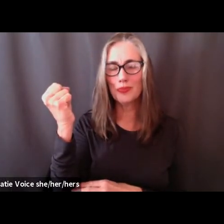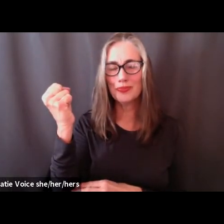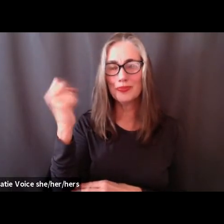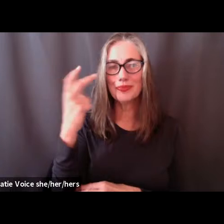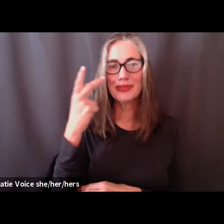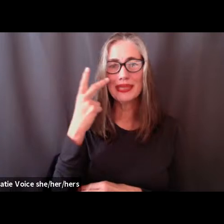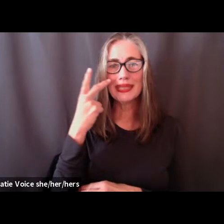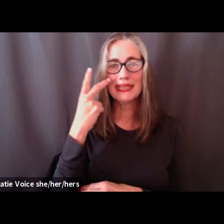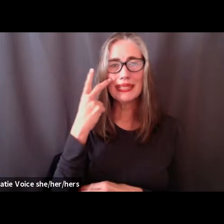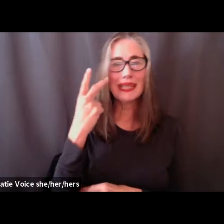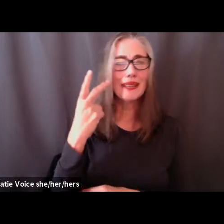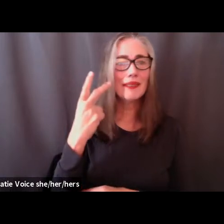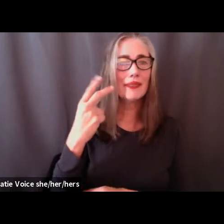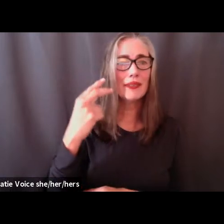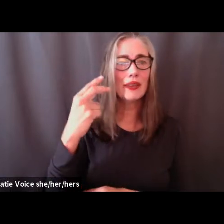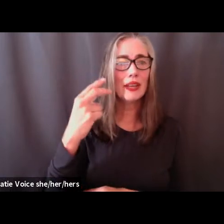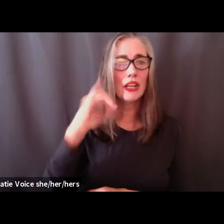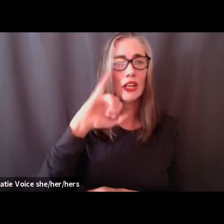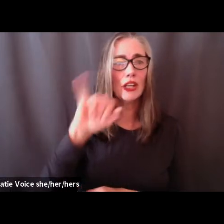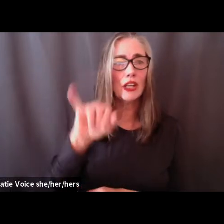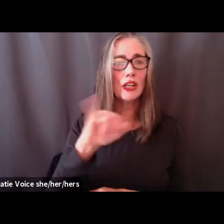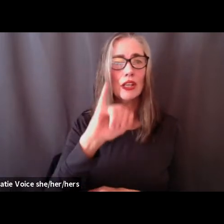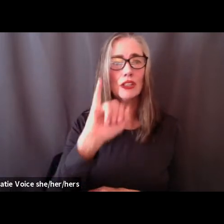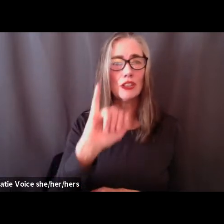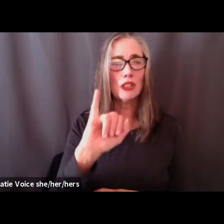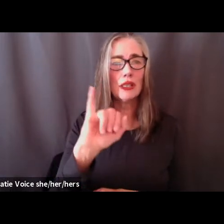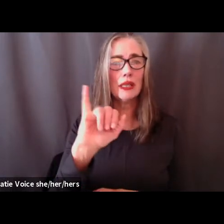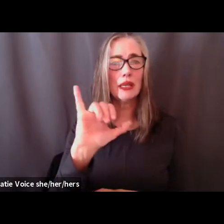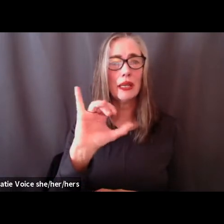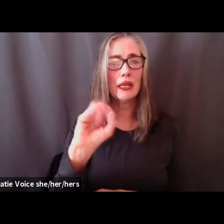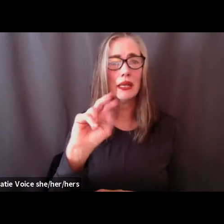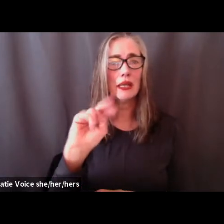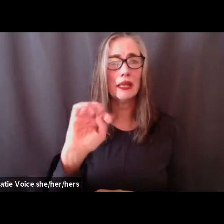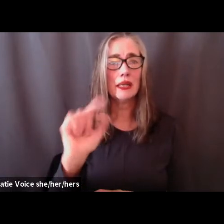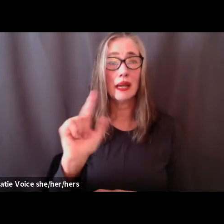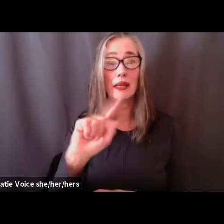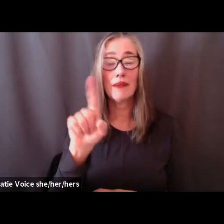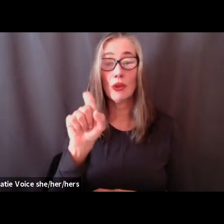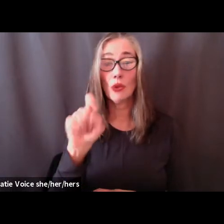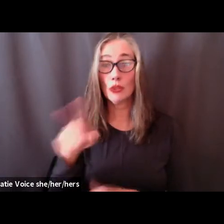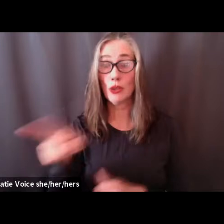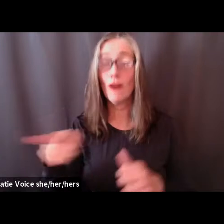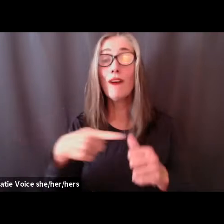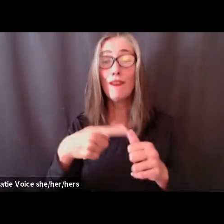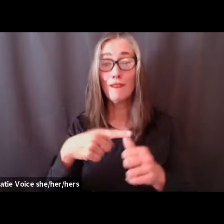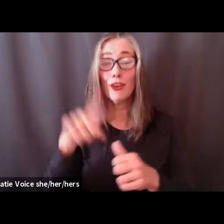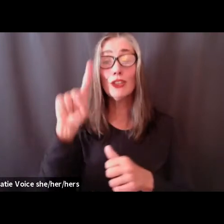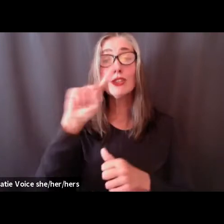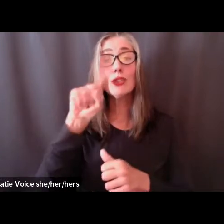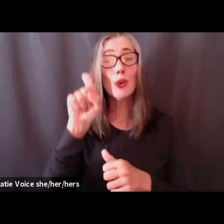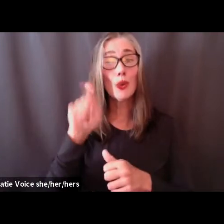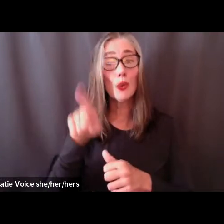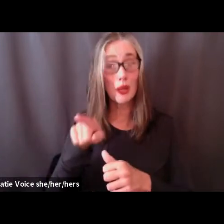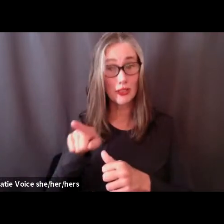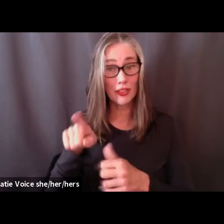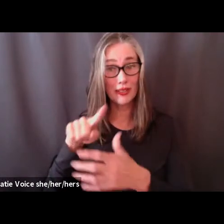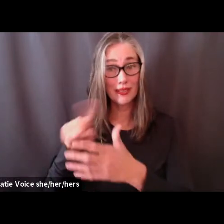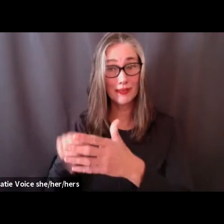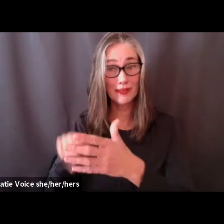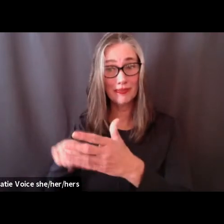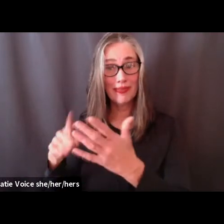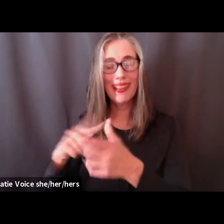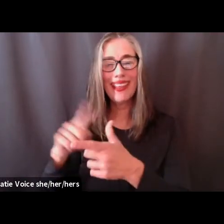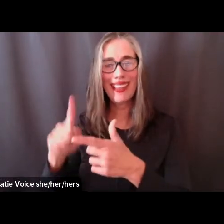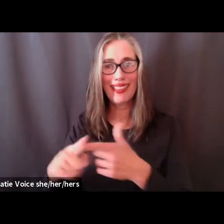Ji Young has a question. We're gonna take questions and then we'll move forward with debate. If we could unmute Ji Young. Yeah,